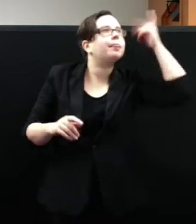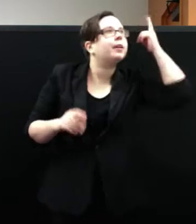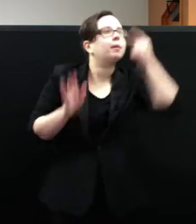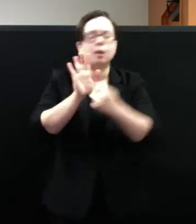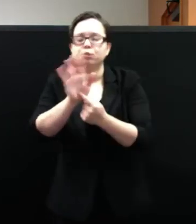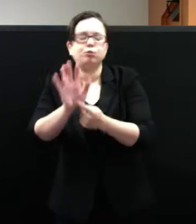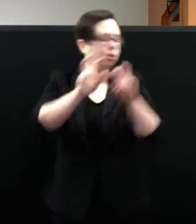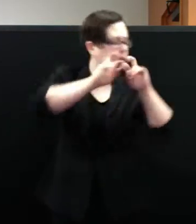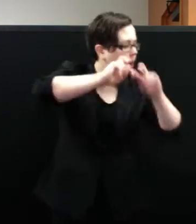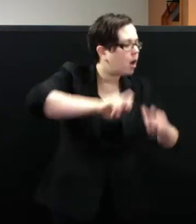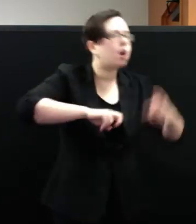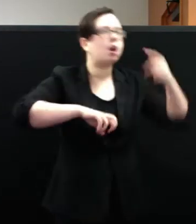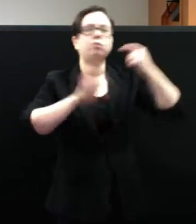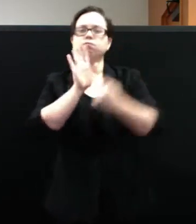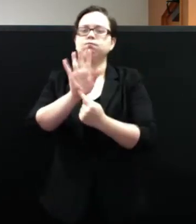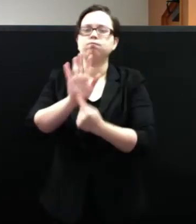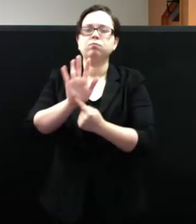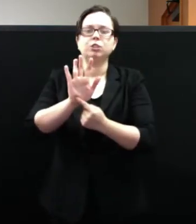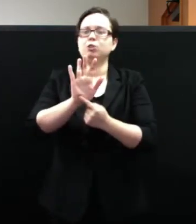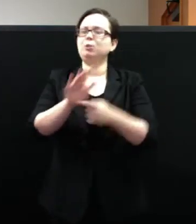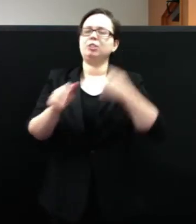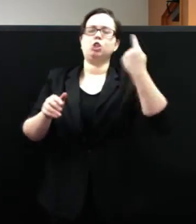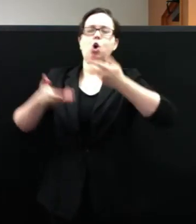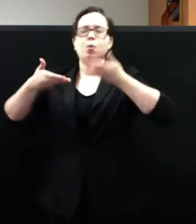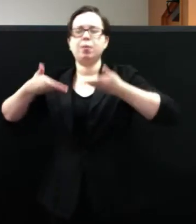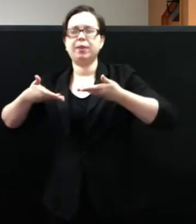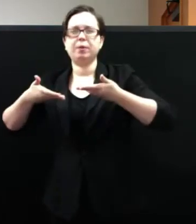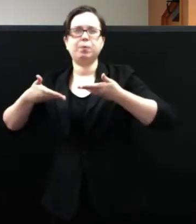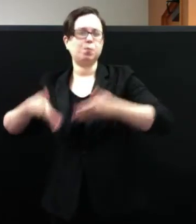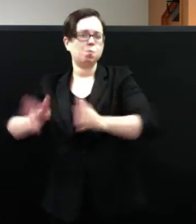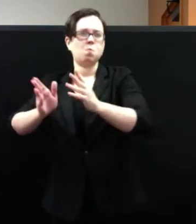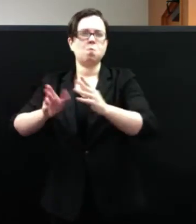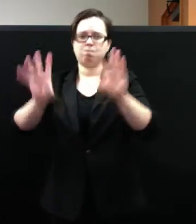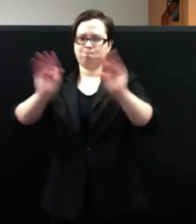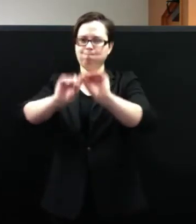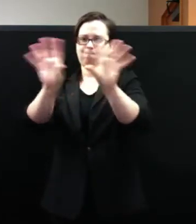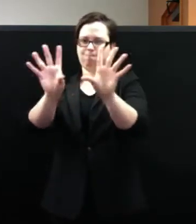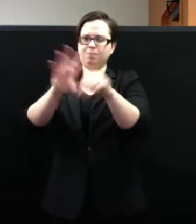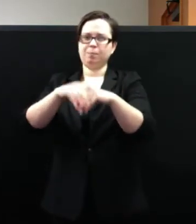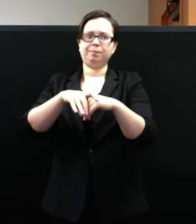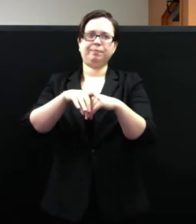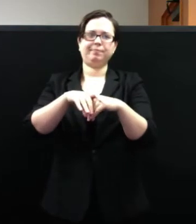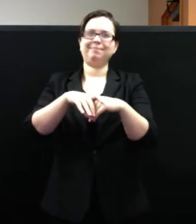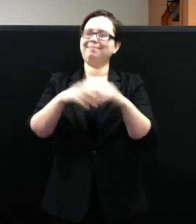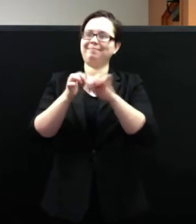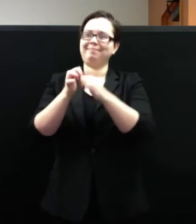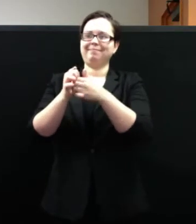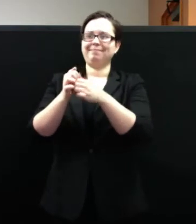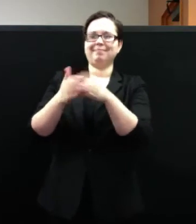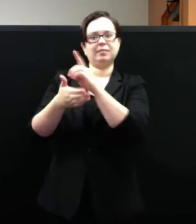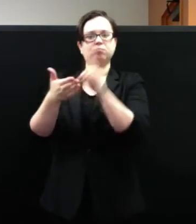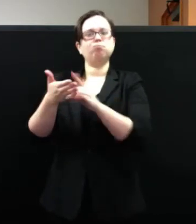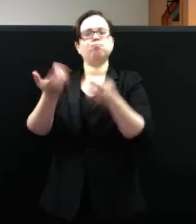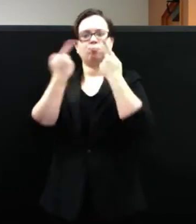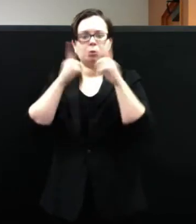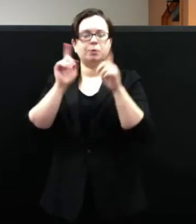analyzing is really the only way in which we get clarity. It's the essence of the design process. And system theorists do tell us that the